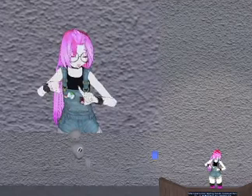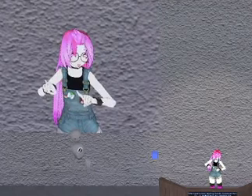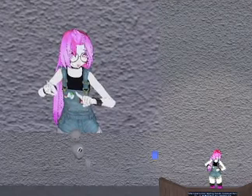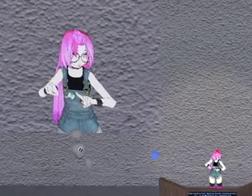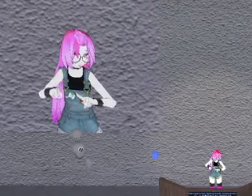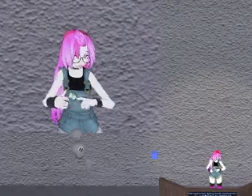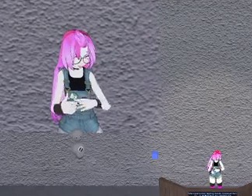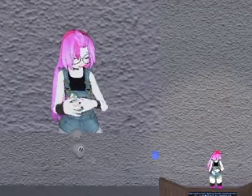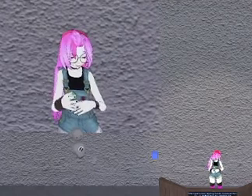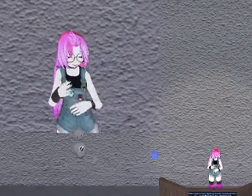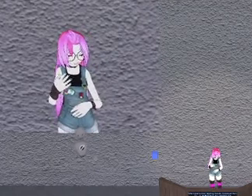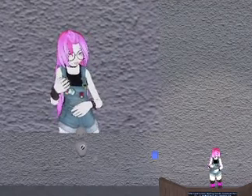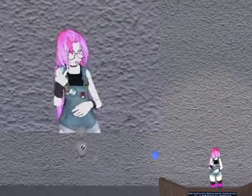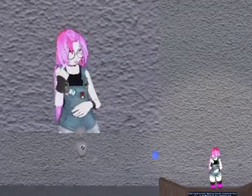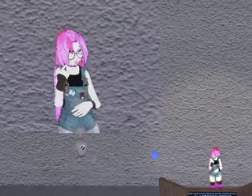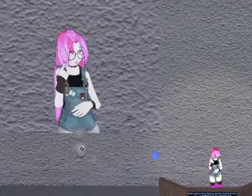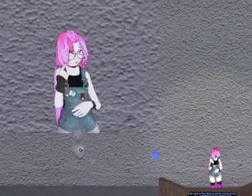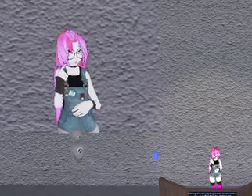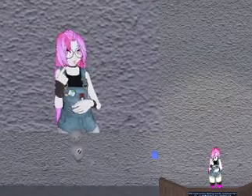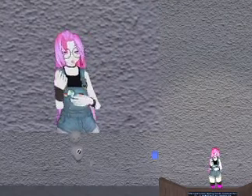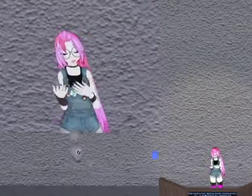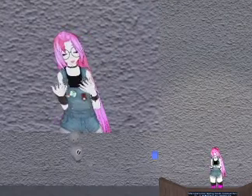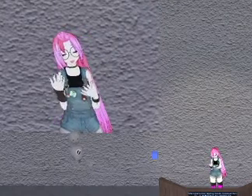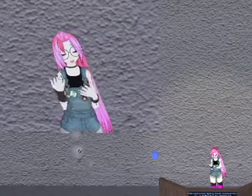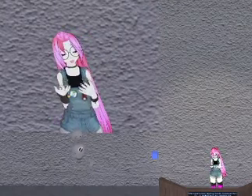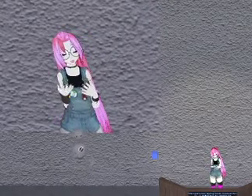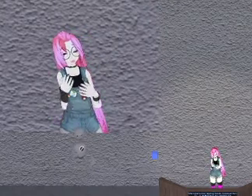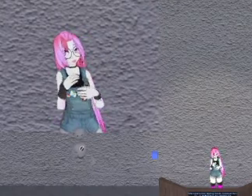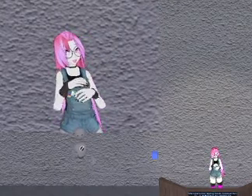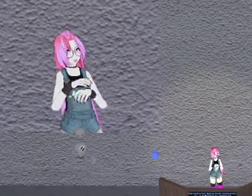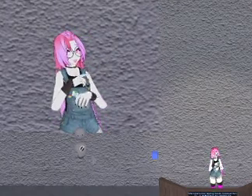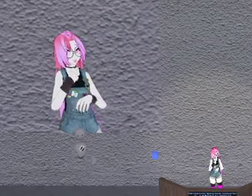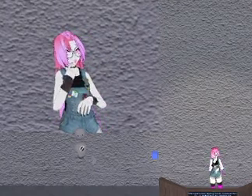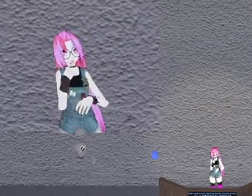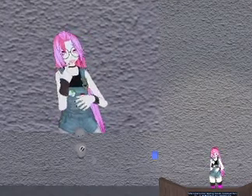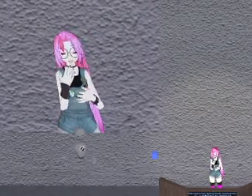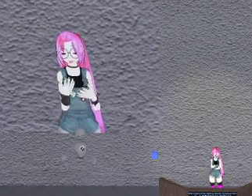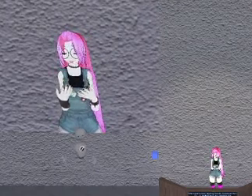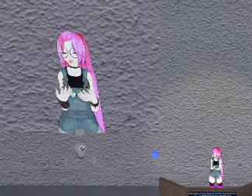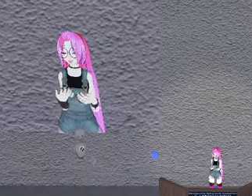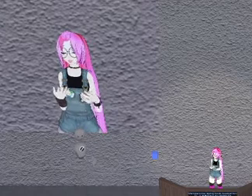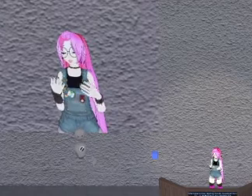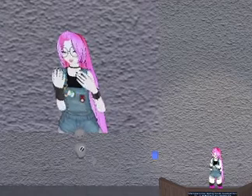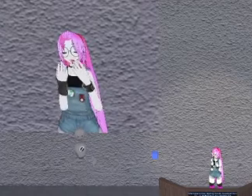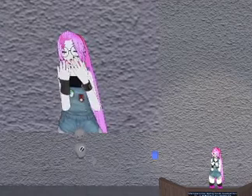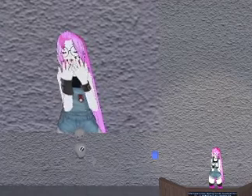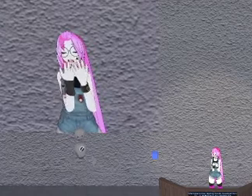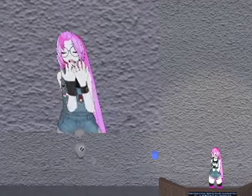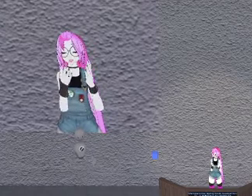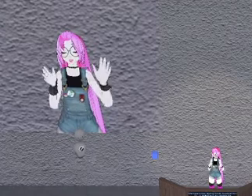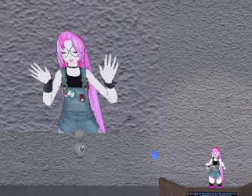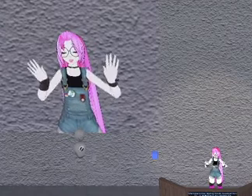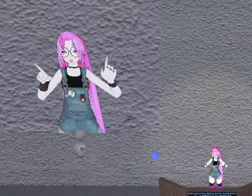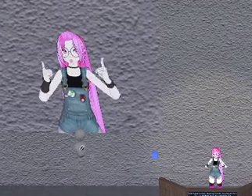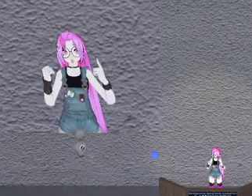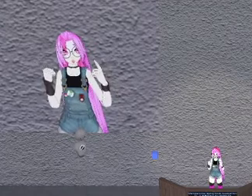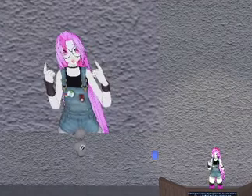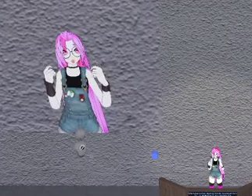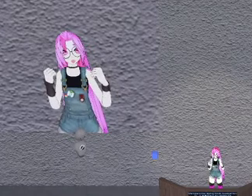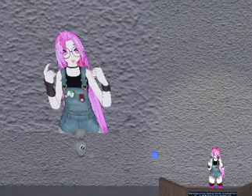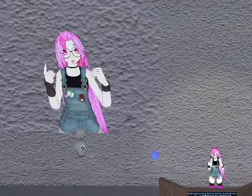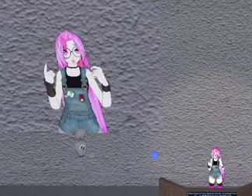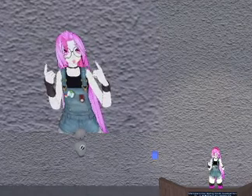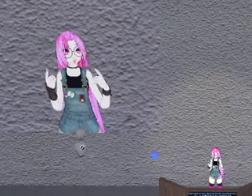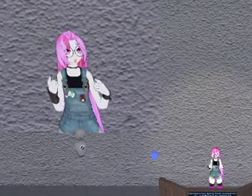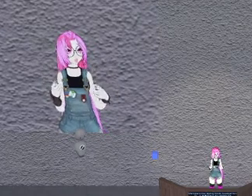then I think Ray covered 16, but we can do some of the earlier lessons that maybe haven't been covered lately. Does that sound good? And then